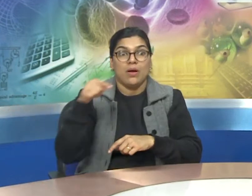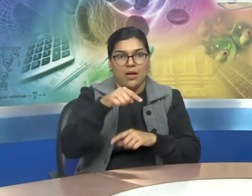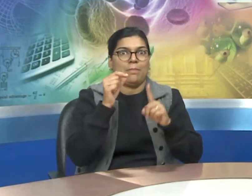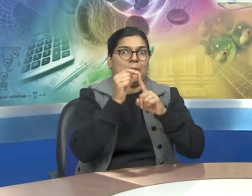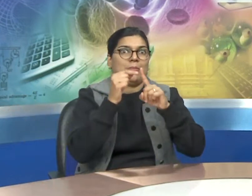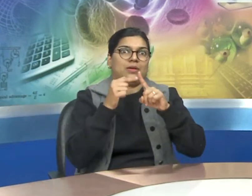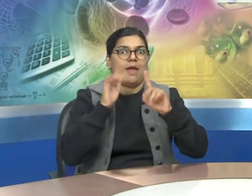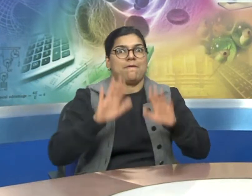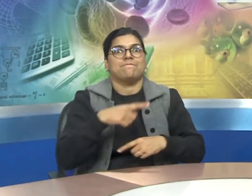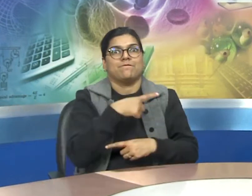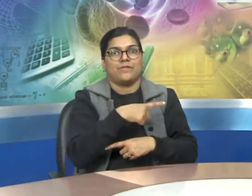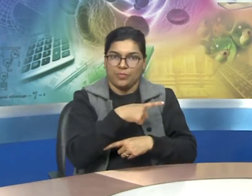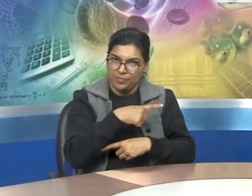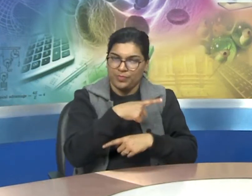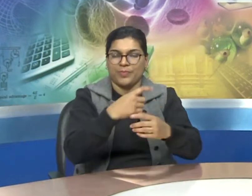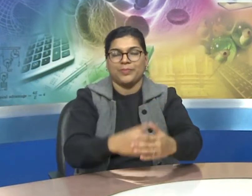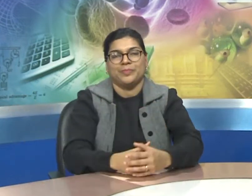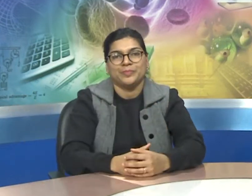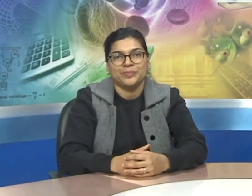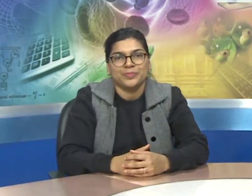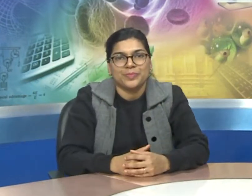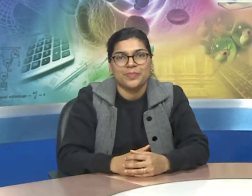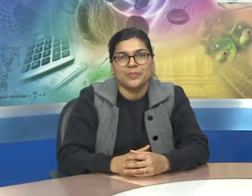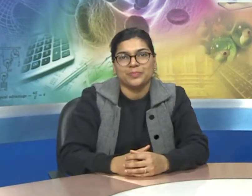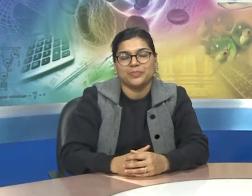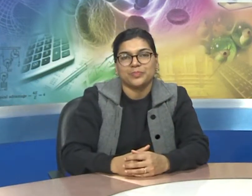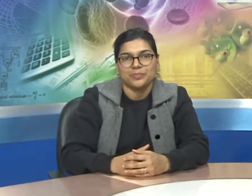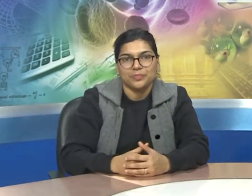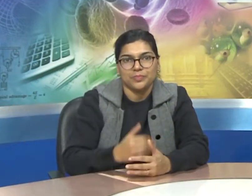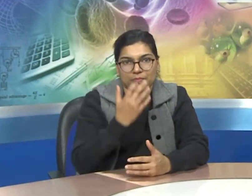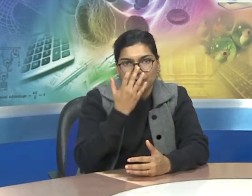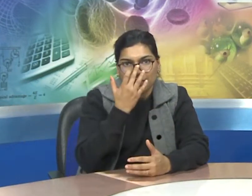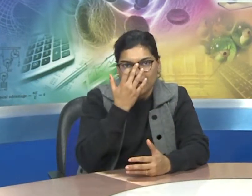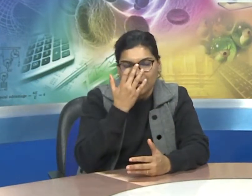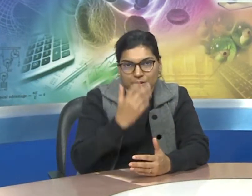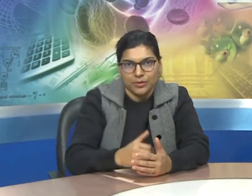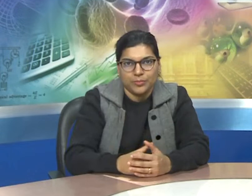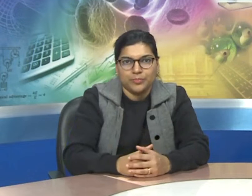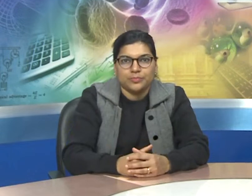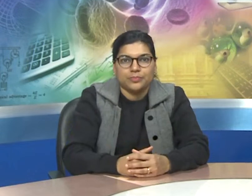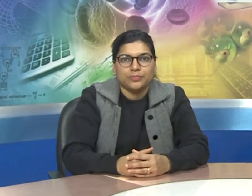In Word file it is not possible, but in the PowerPoint presentation it is possible.